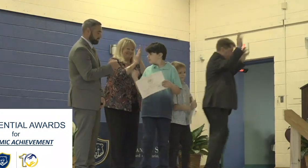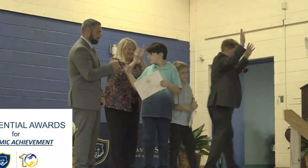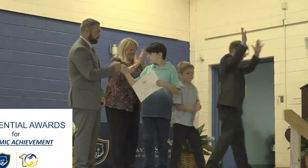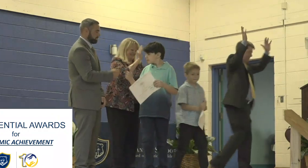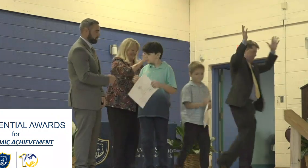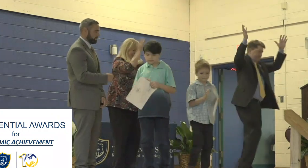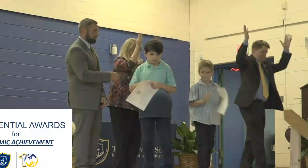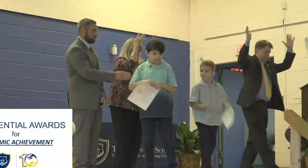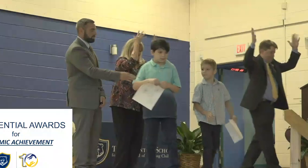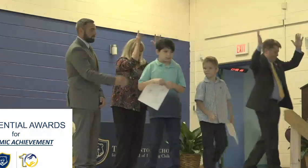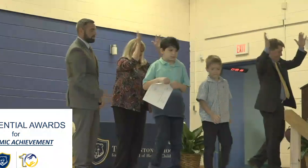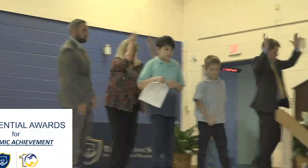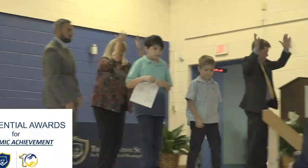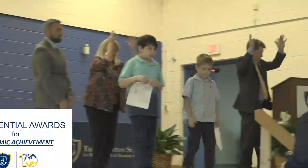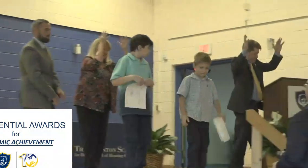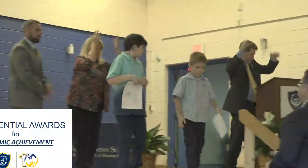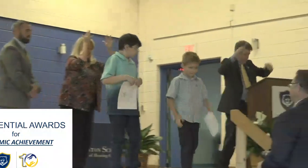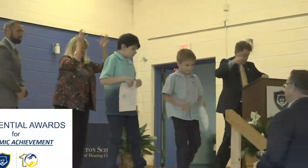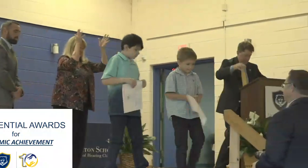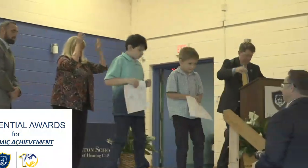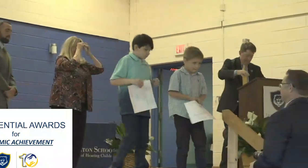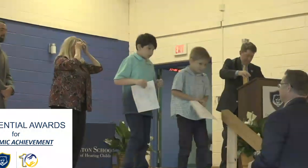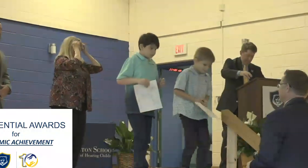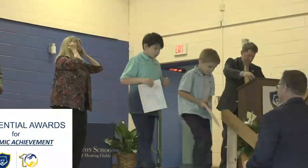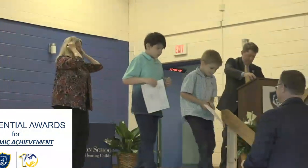Another round of applause for our winners.